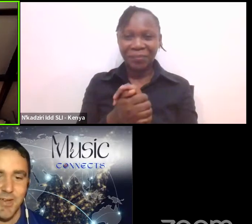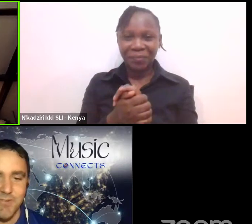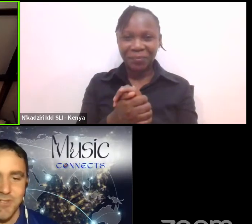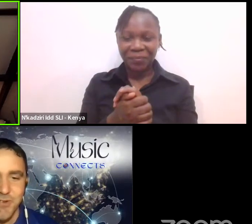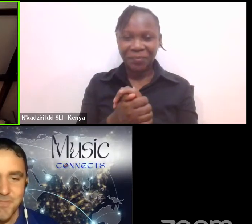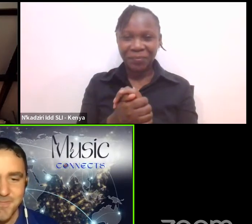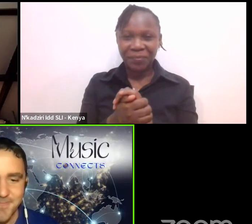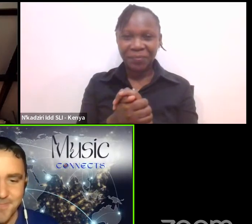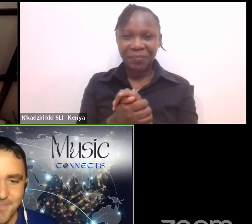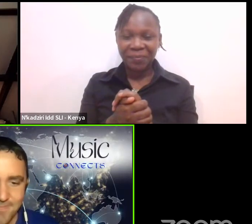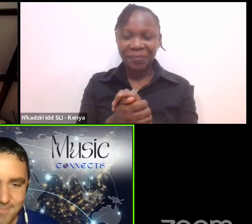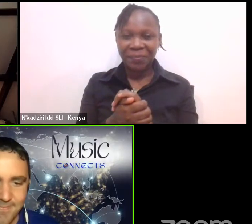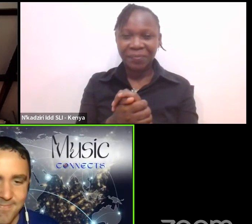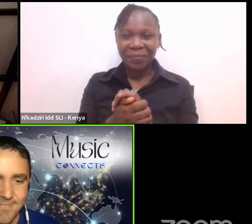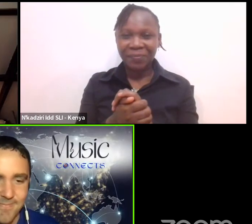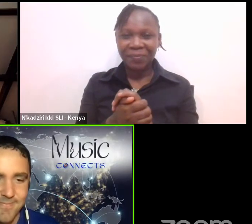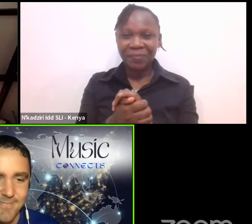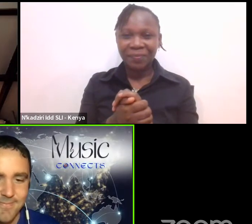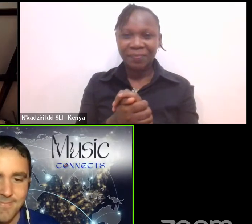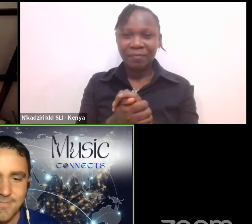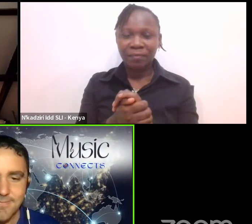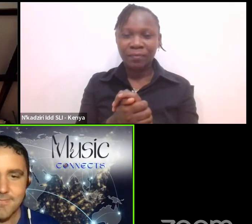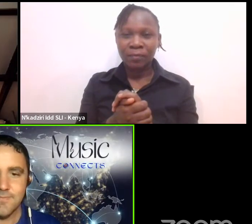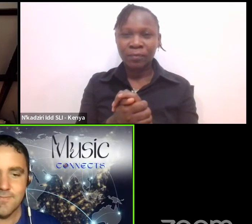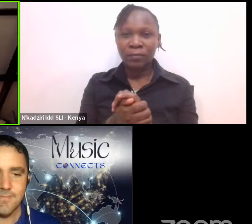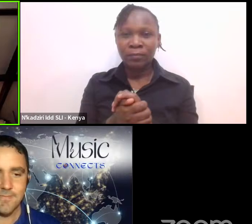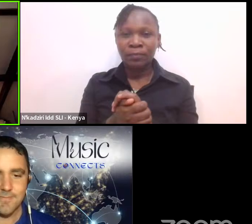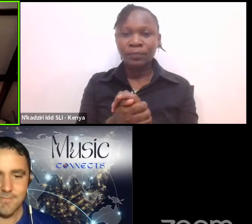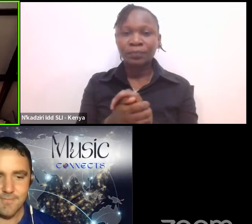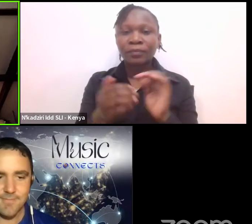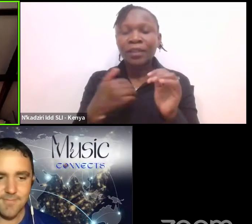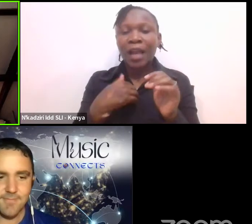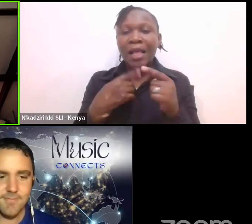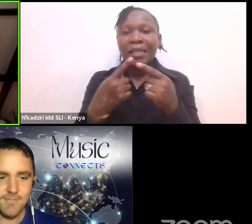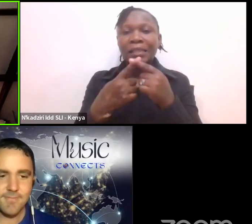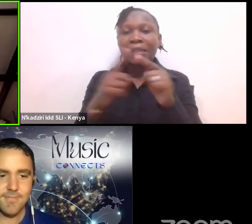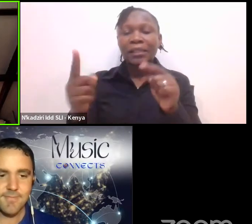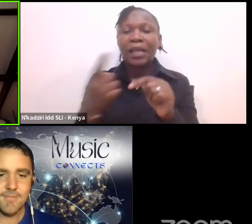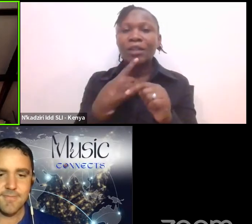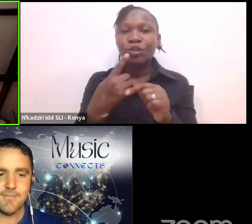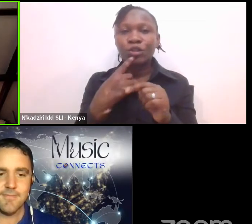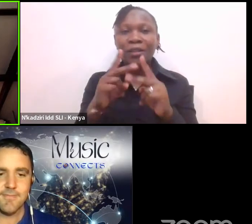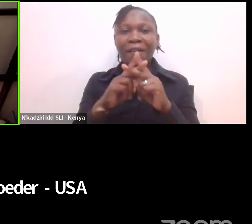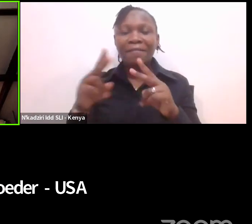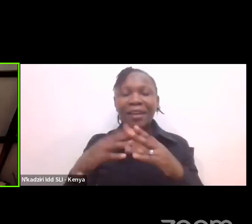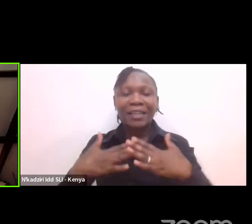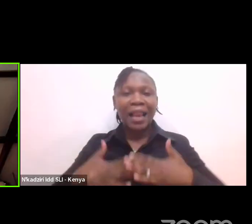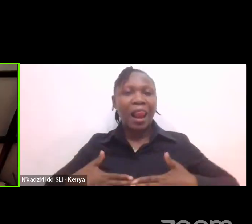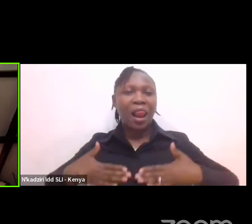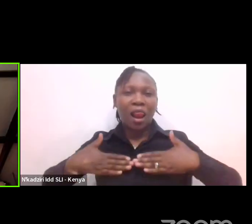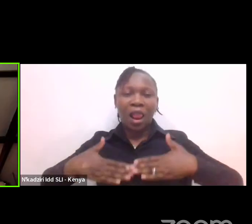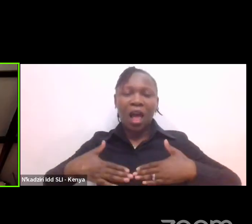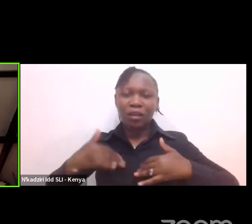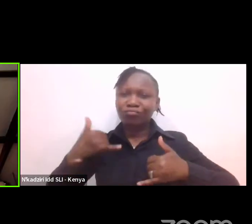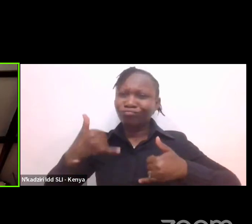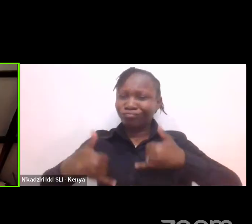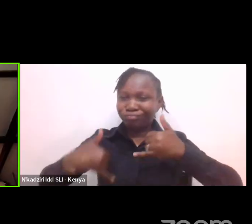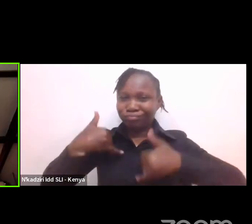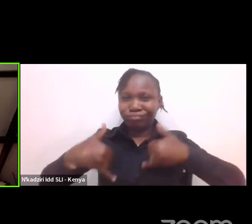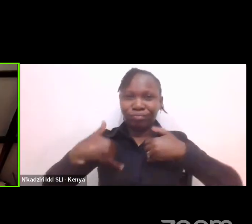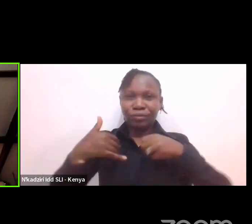passing it off to you. Thank you so much. And really just to begin by saying it's such a privilege and a joy to be with